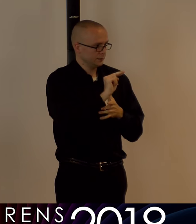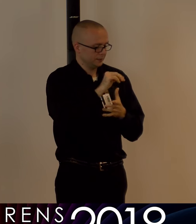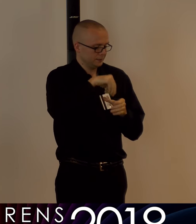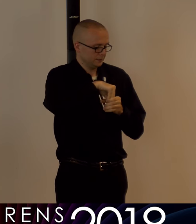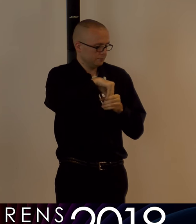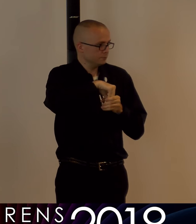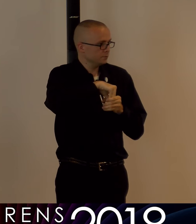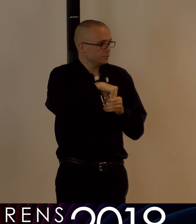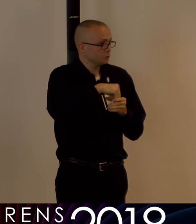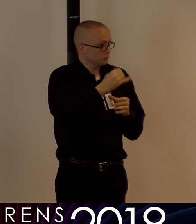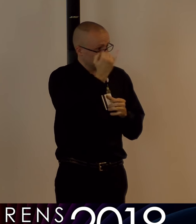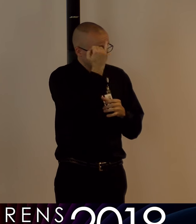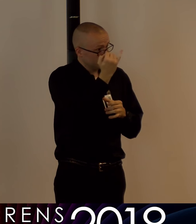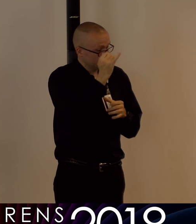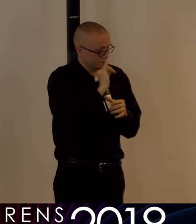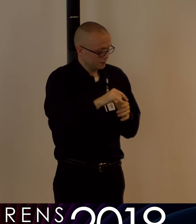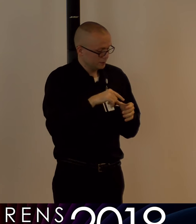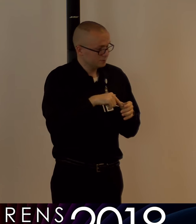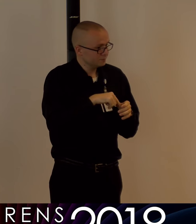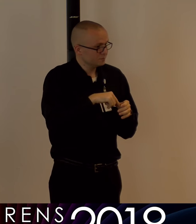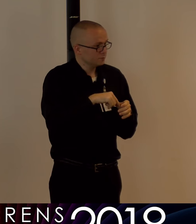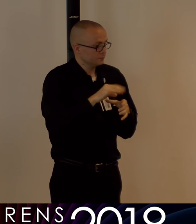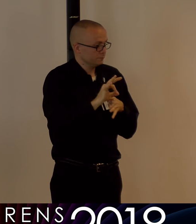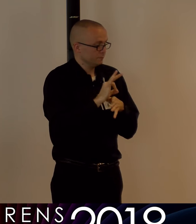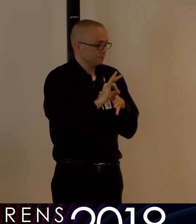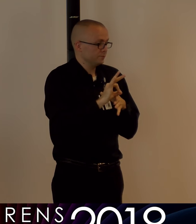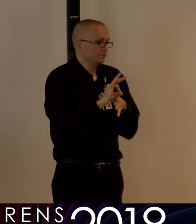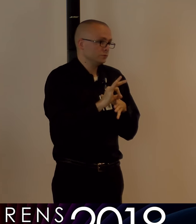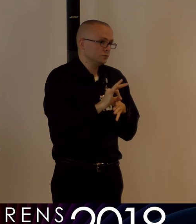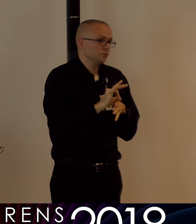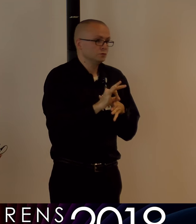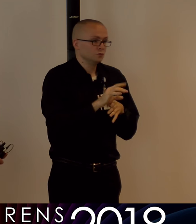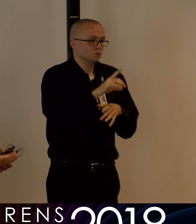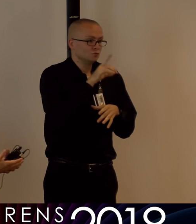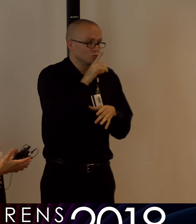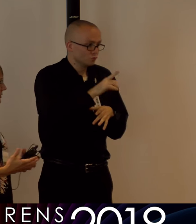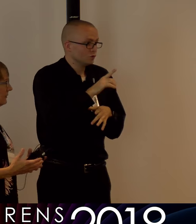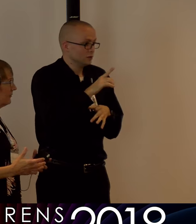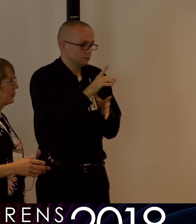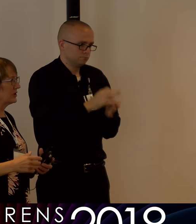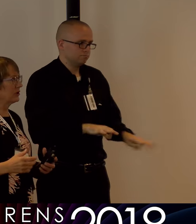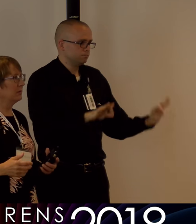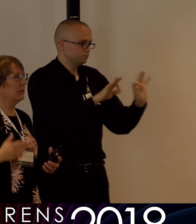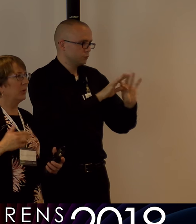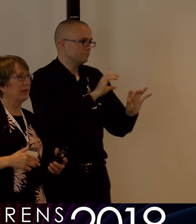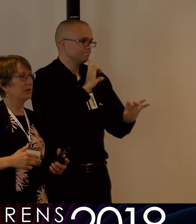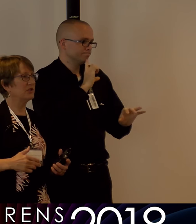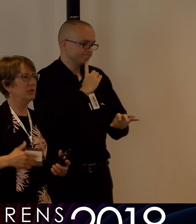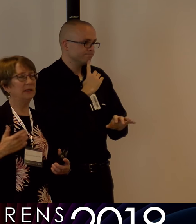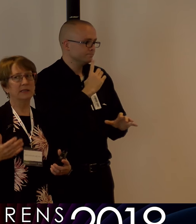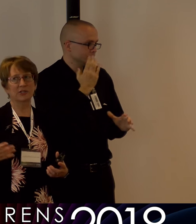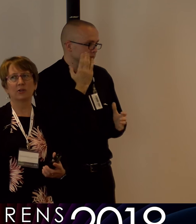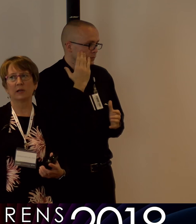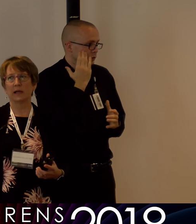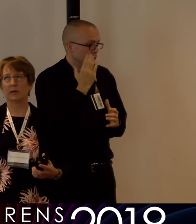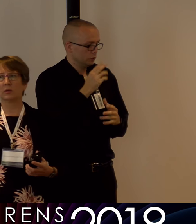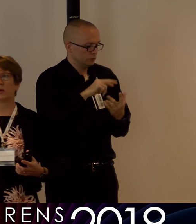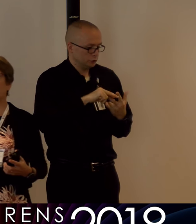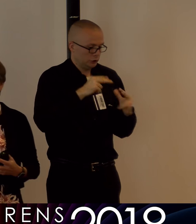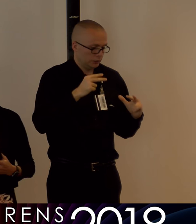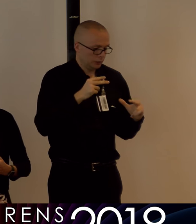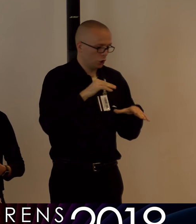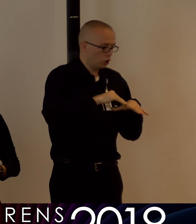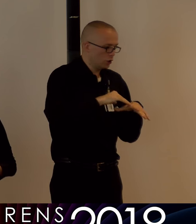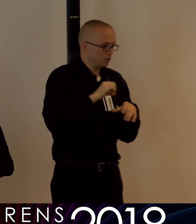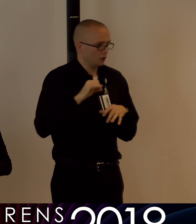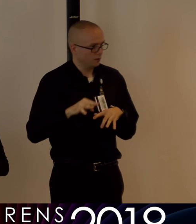nucleus. And you can imagine that that function is really essential for determining whether a gene gets turned on or